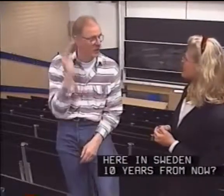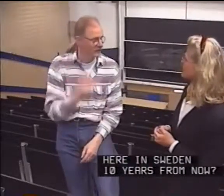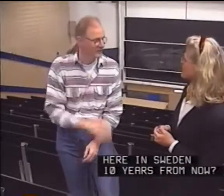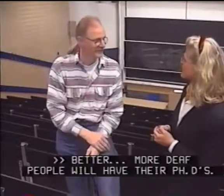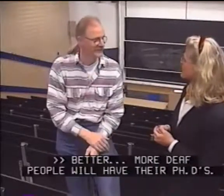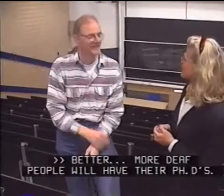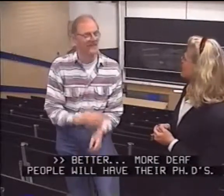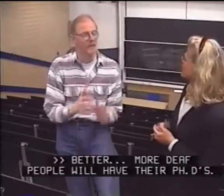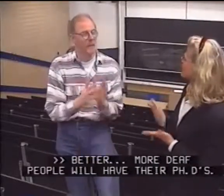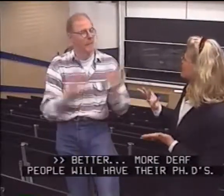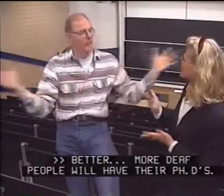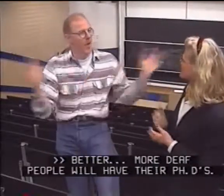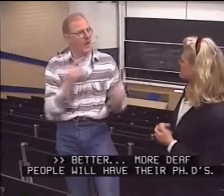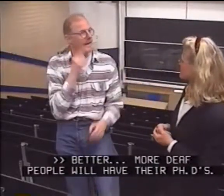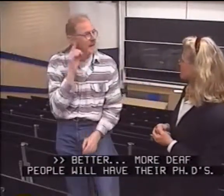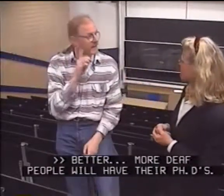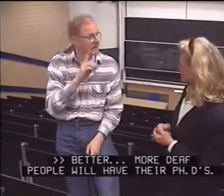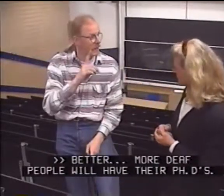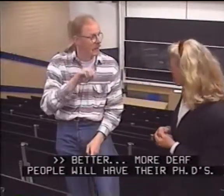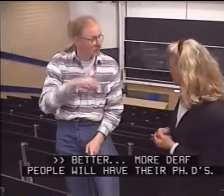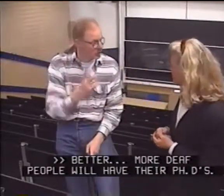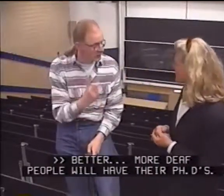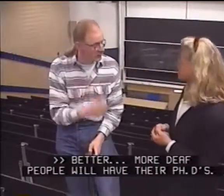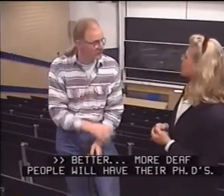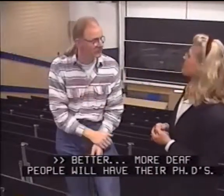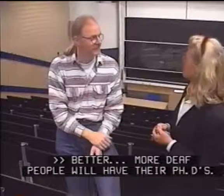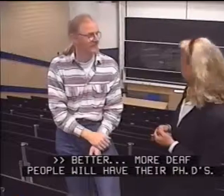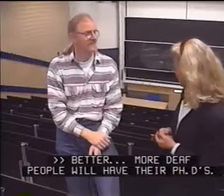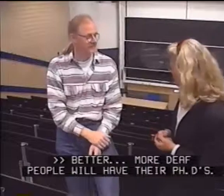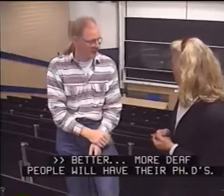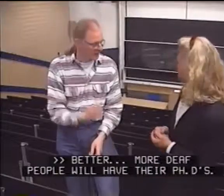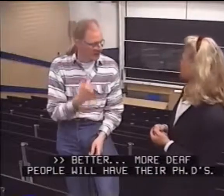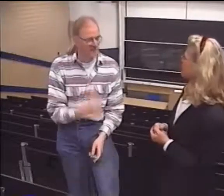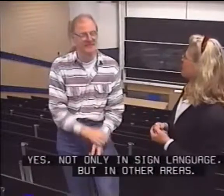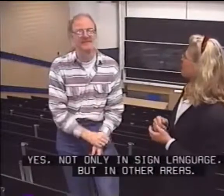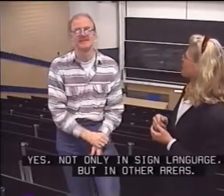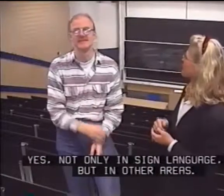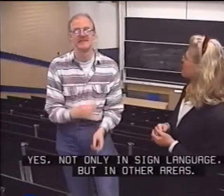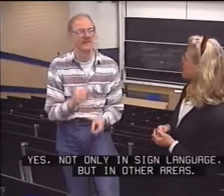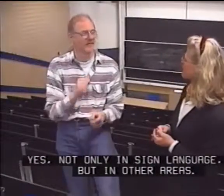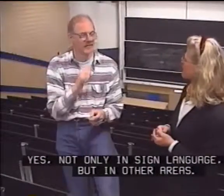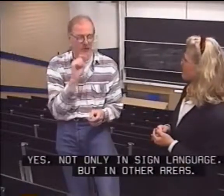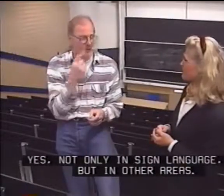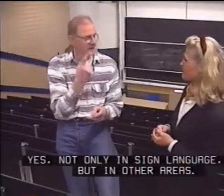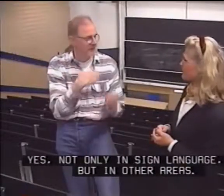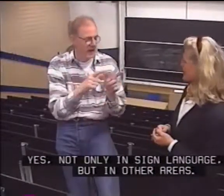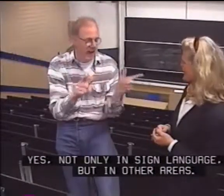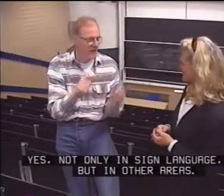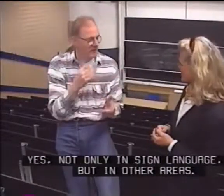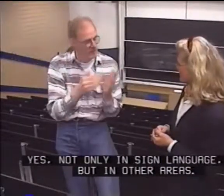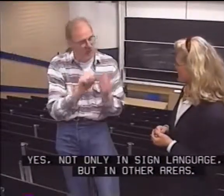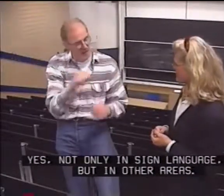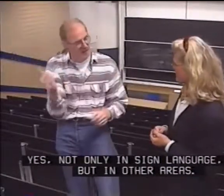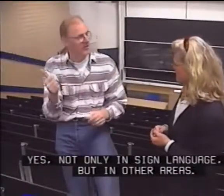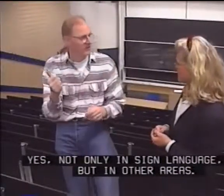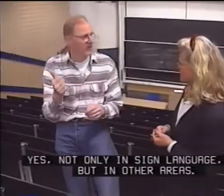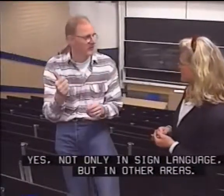Better. More deaf people will have their PhDs. Yes, not only in sign language, but in other areas.